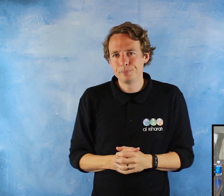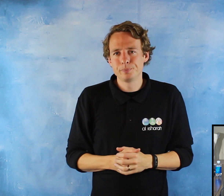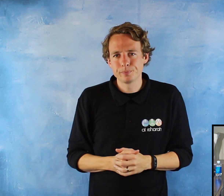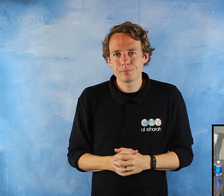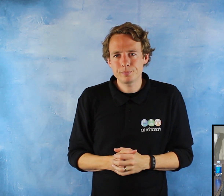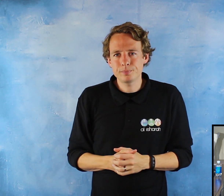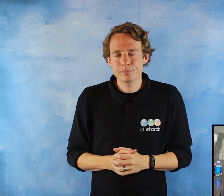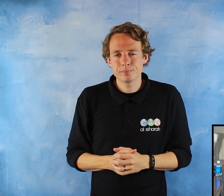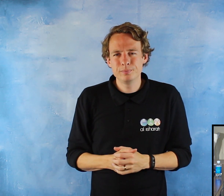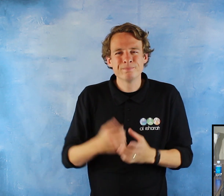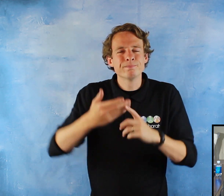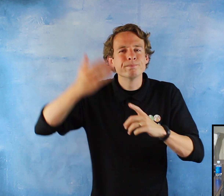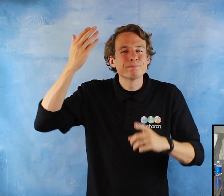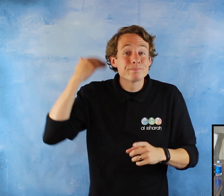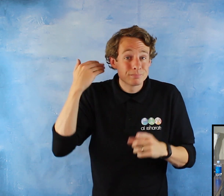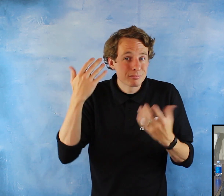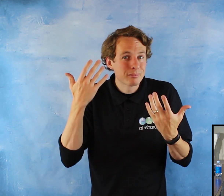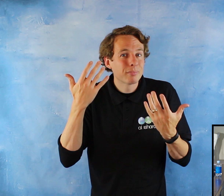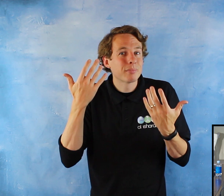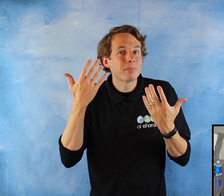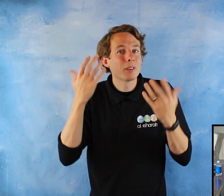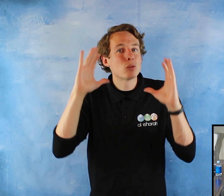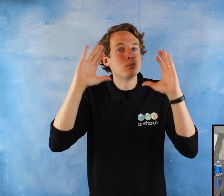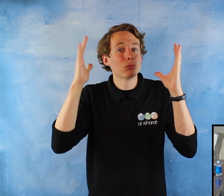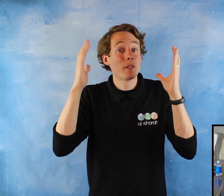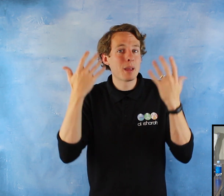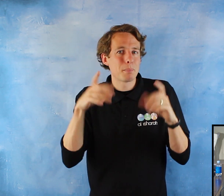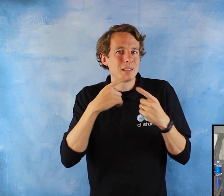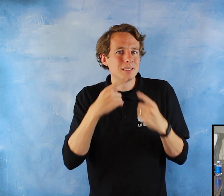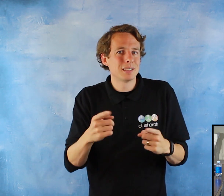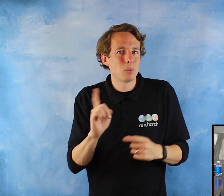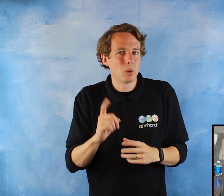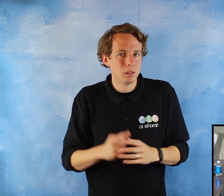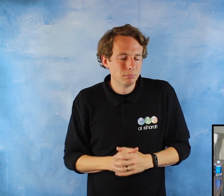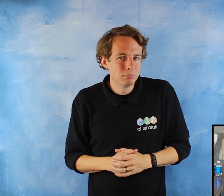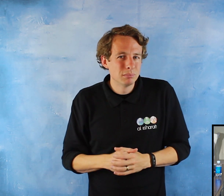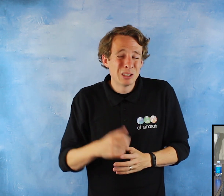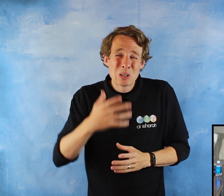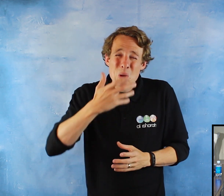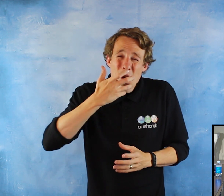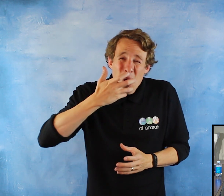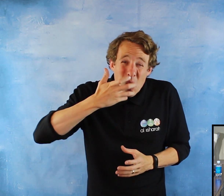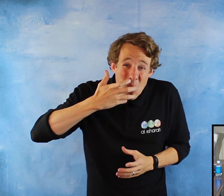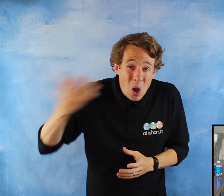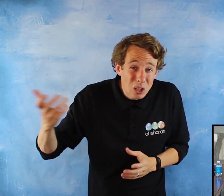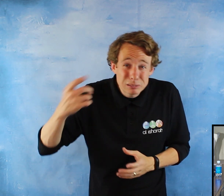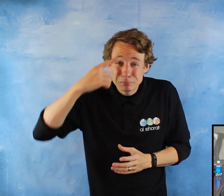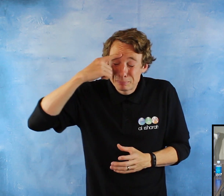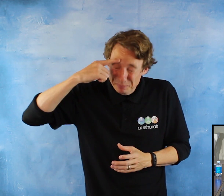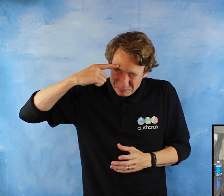scorching heat is a part of the blast of hellfire. So when the heat